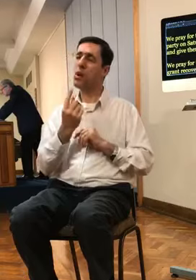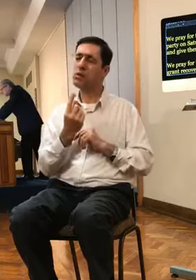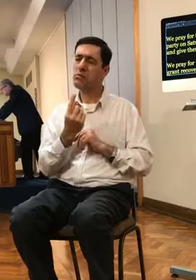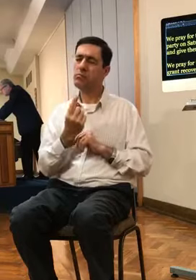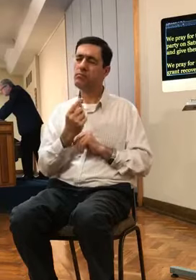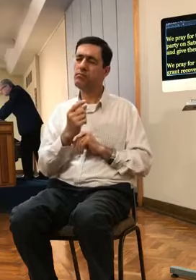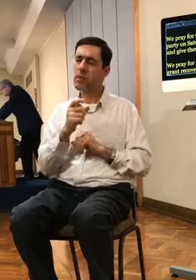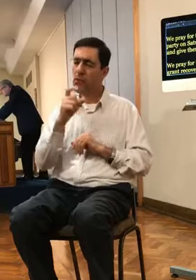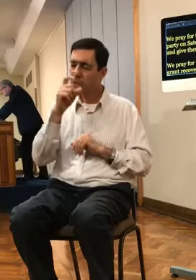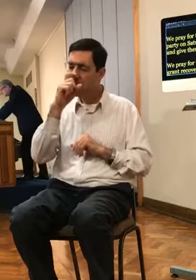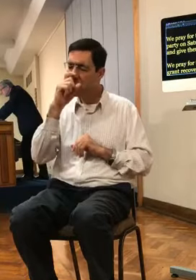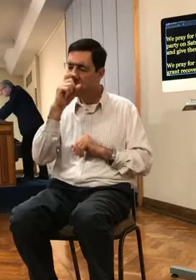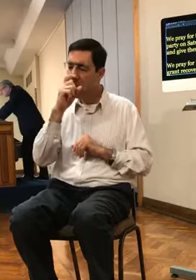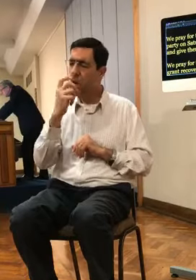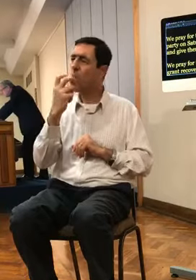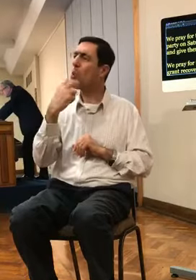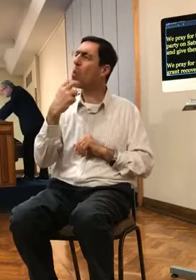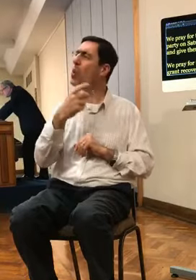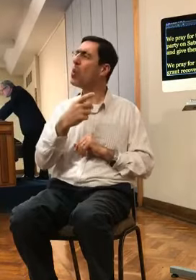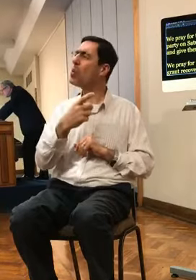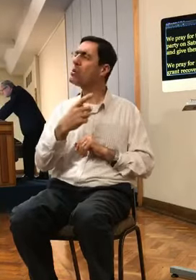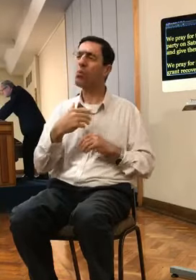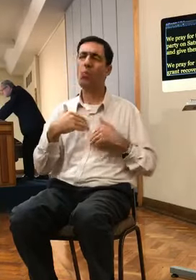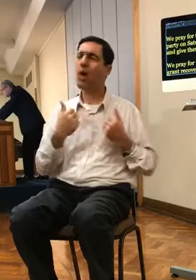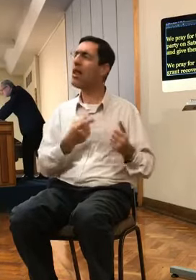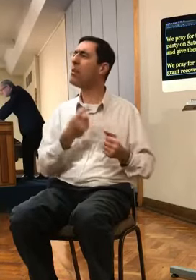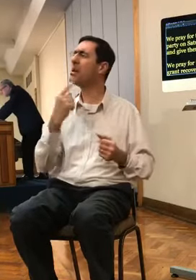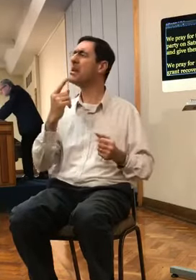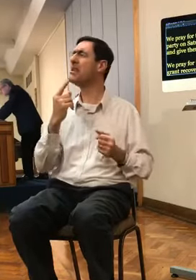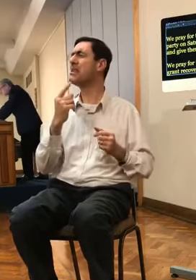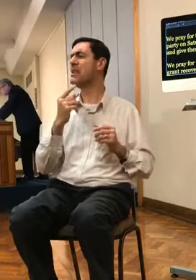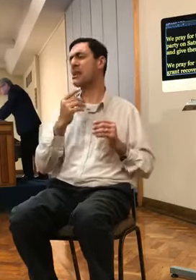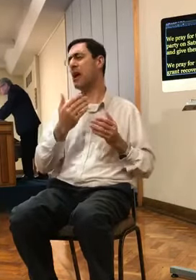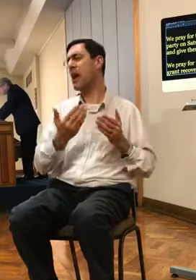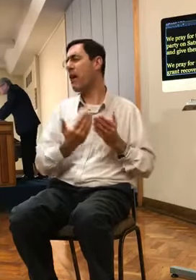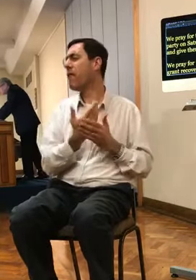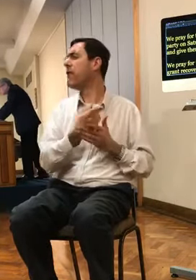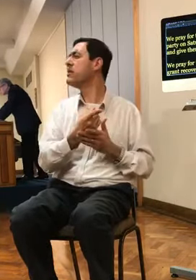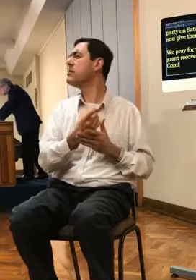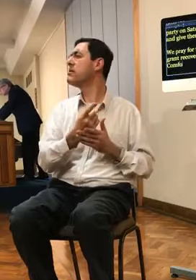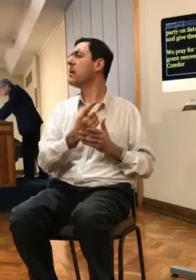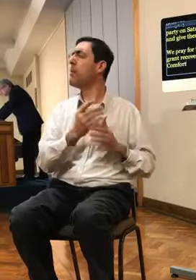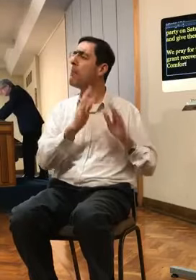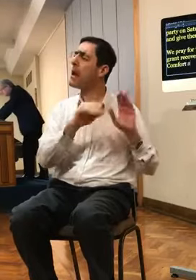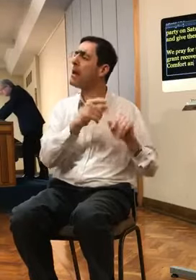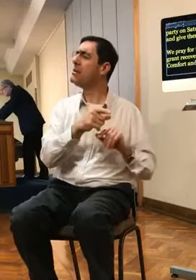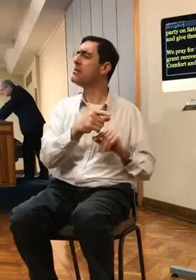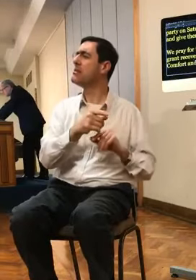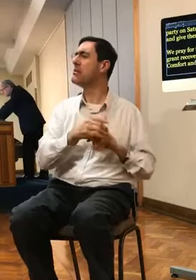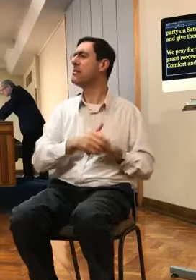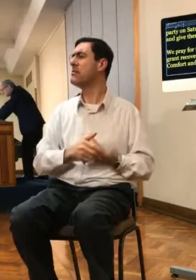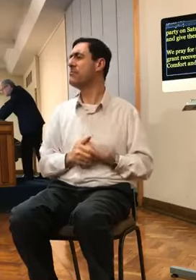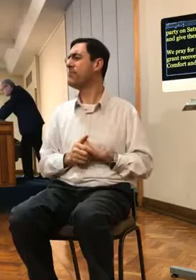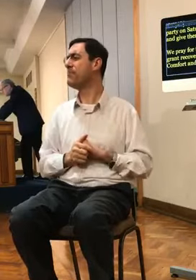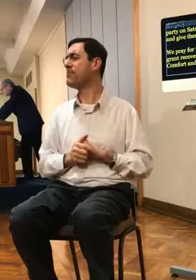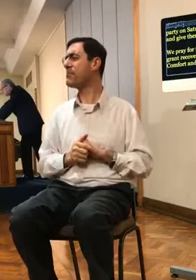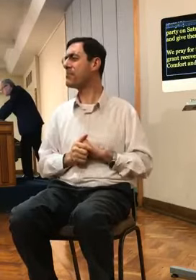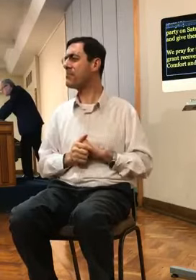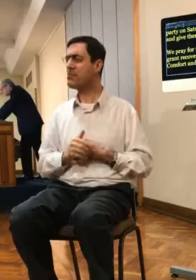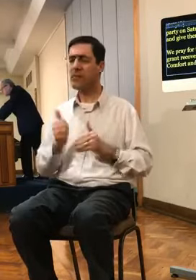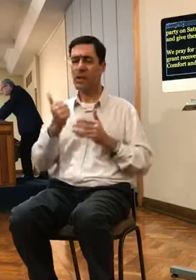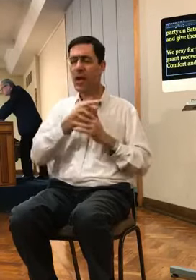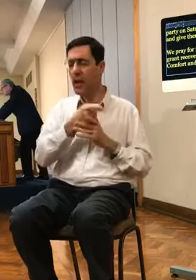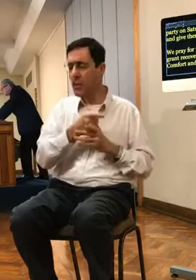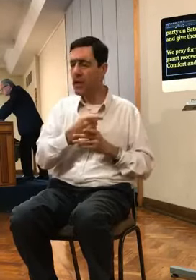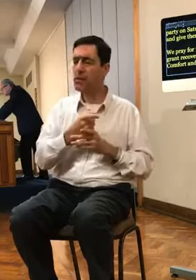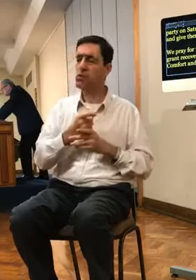Lord. Comfort her and bless her, we pray. May we all, in all our circumstances, have cause to give thee praise and